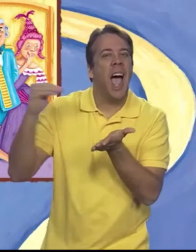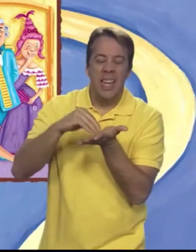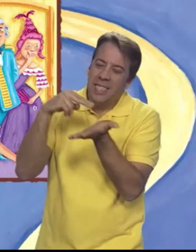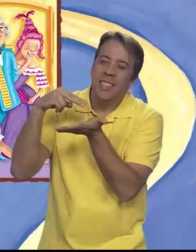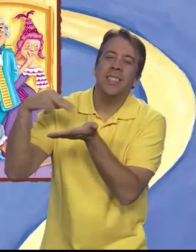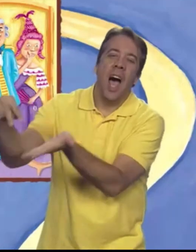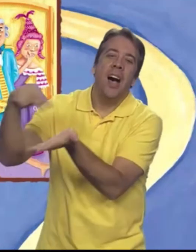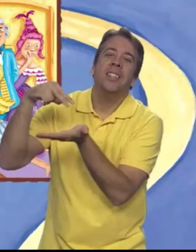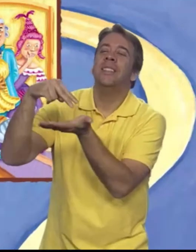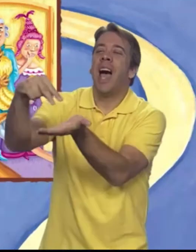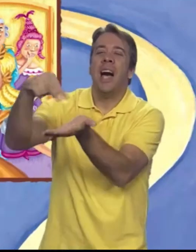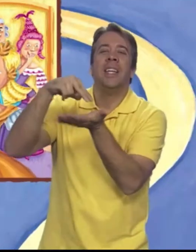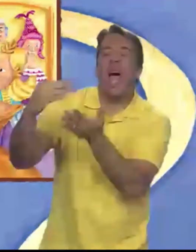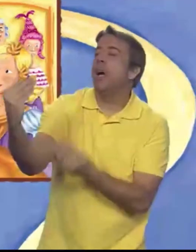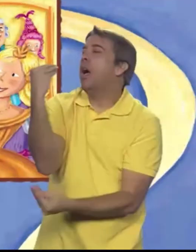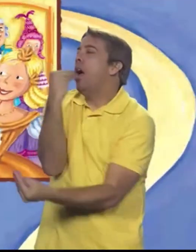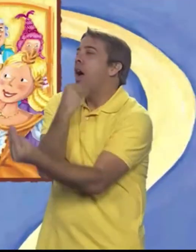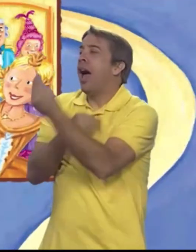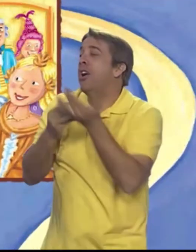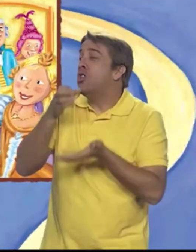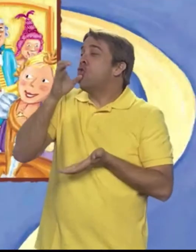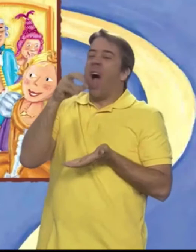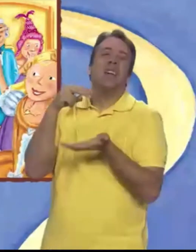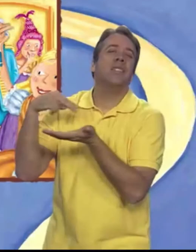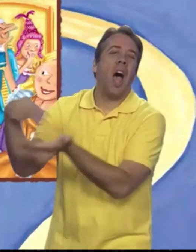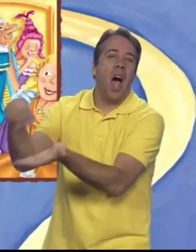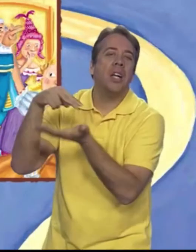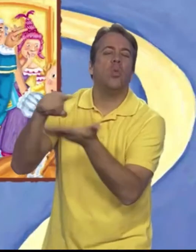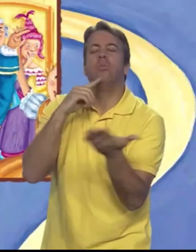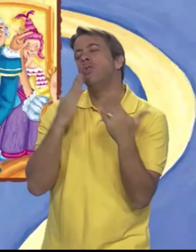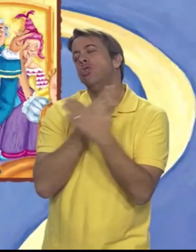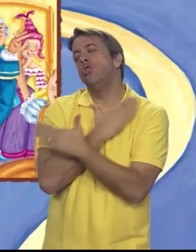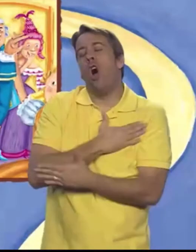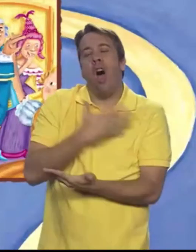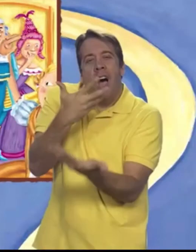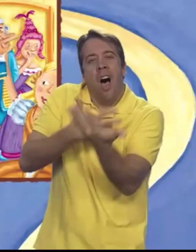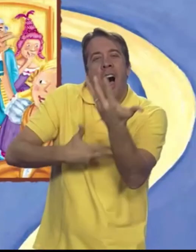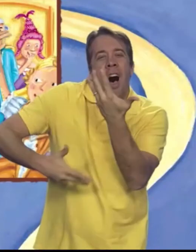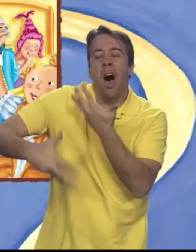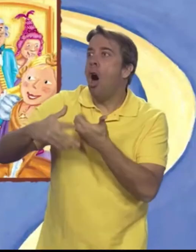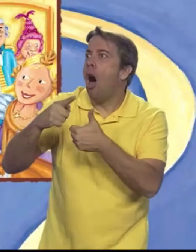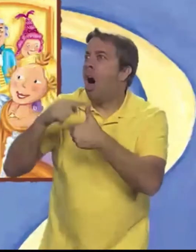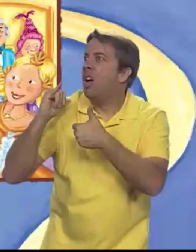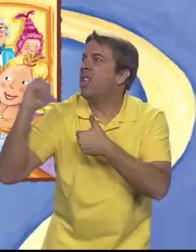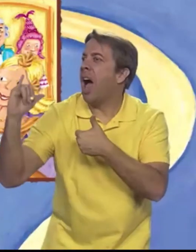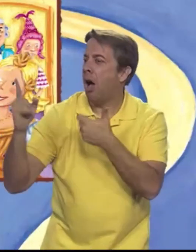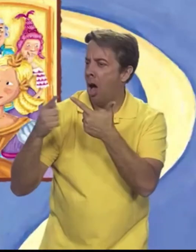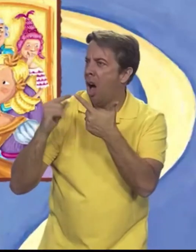They were interested in all the same things, and talked and talked without stopping once.